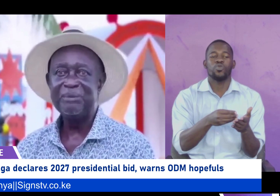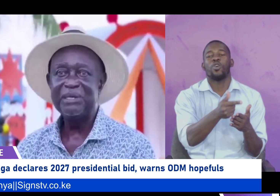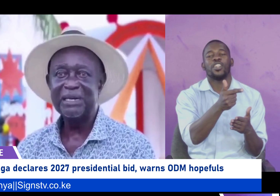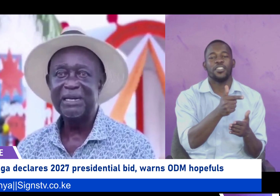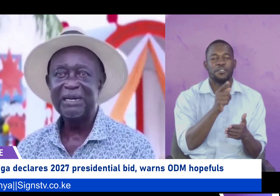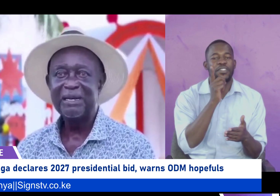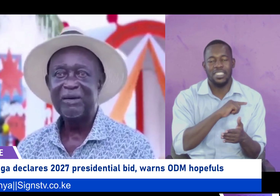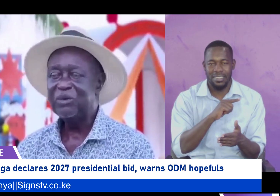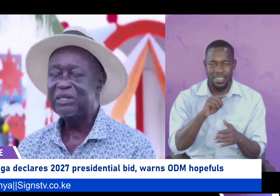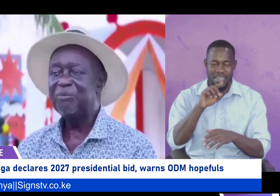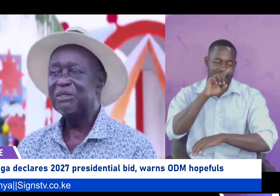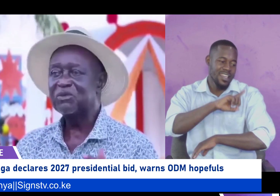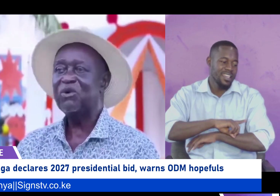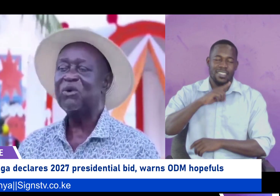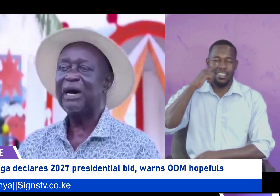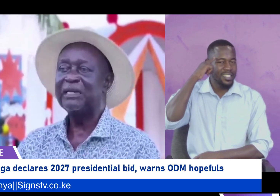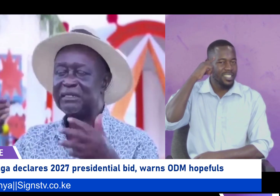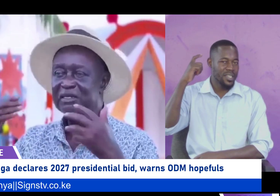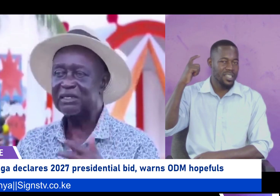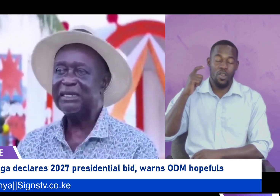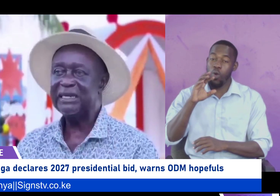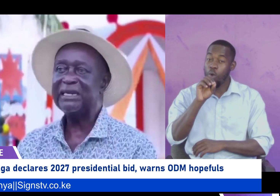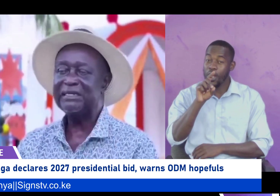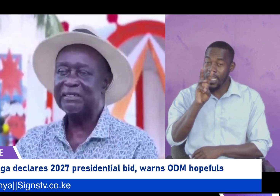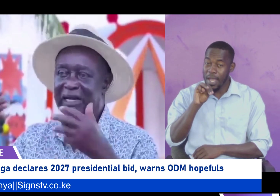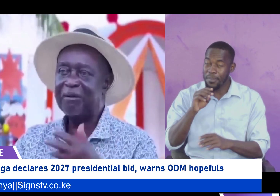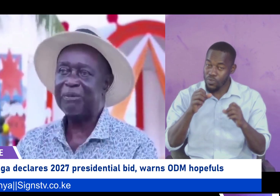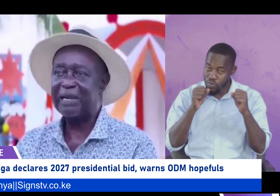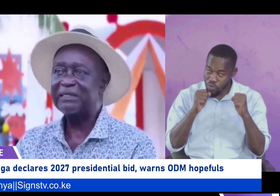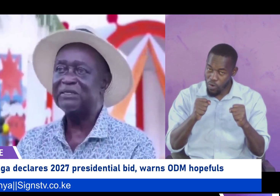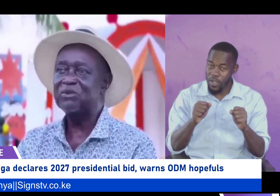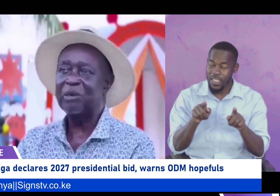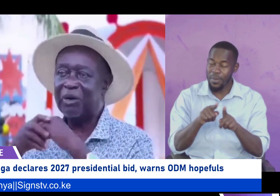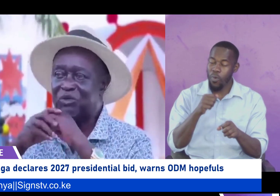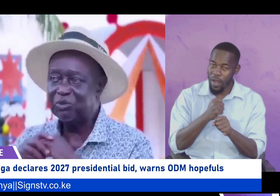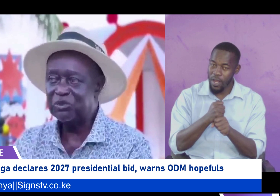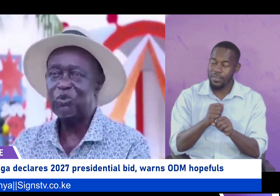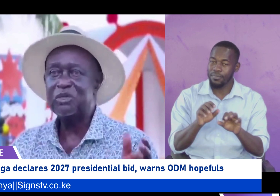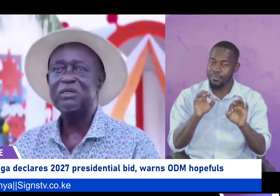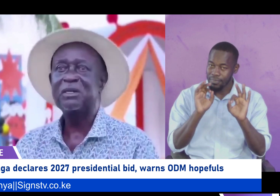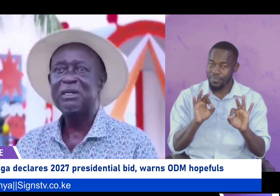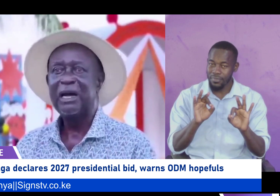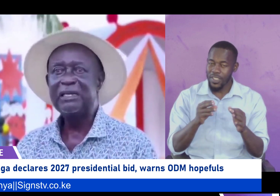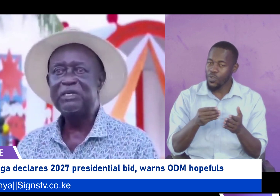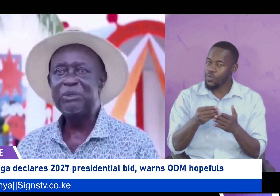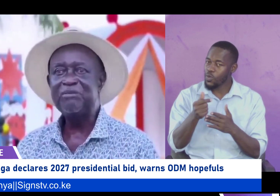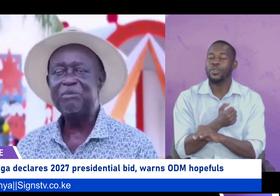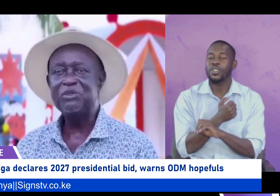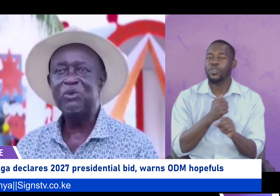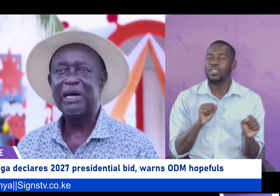daydreaming. ODM is strong and it is kicking, it is up, and it is not about to be sold. And it will never be sold,